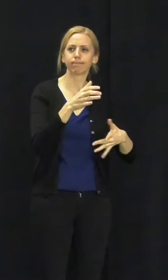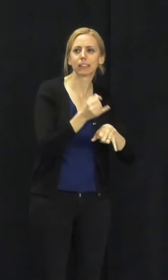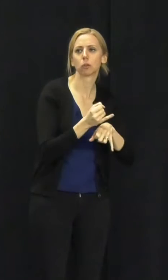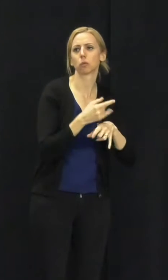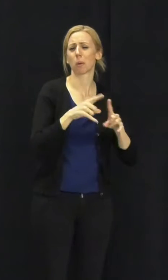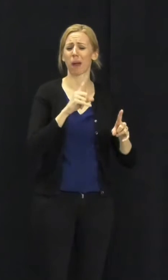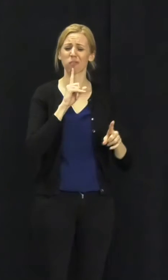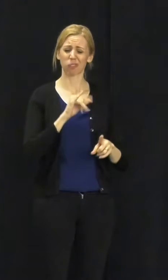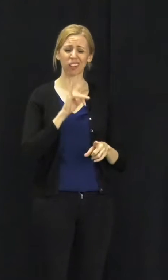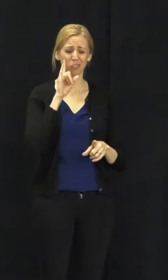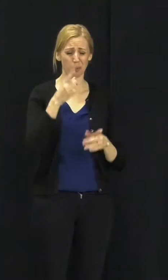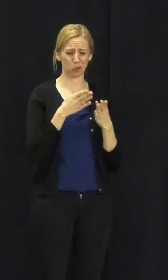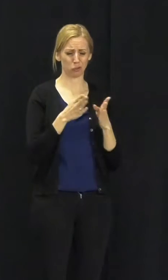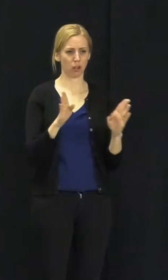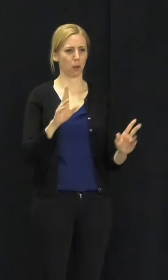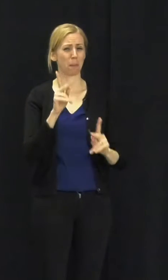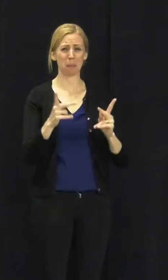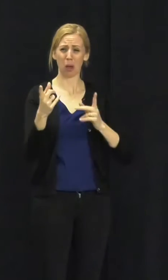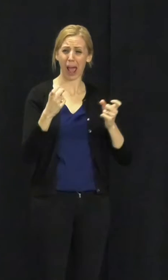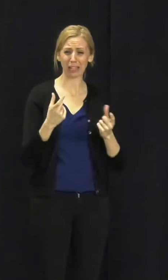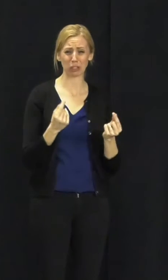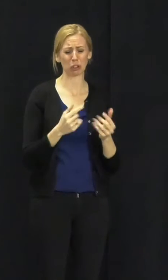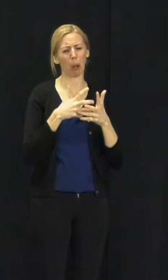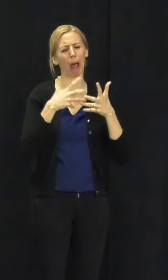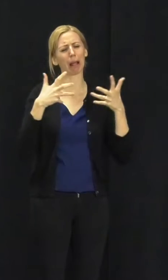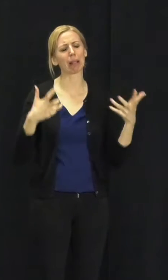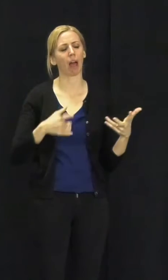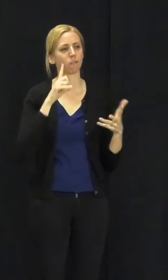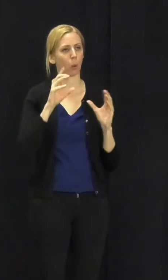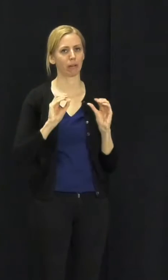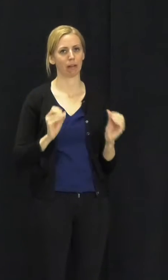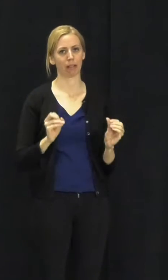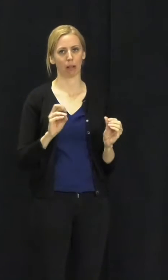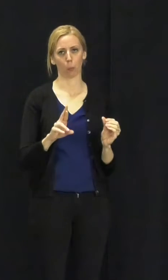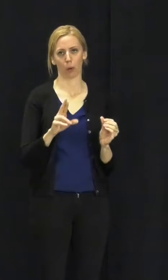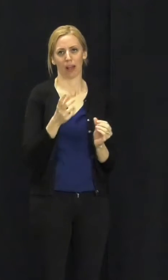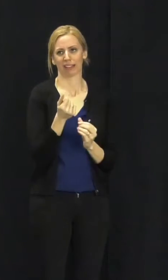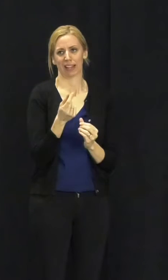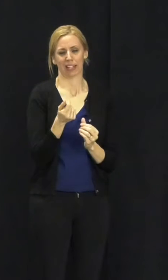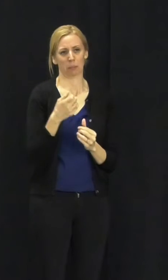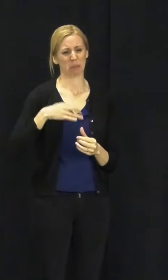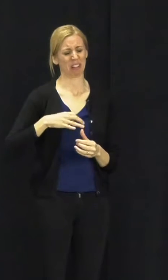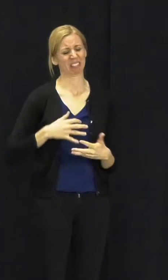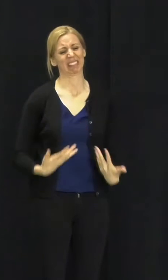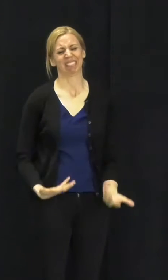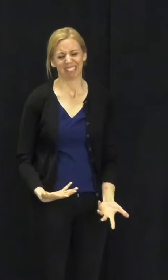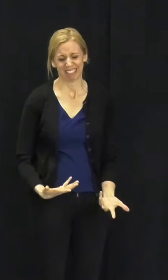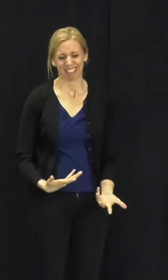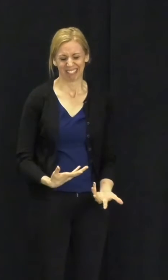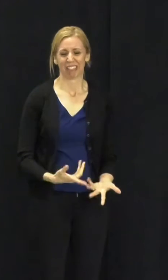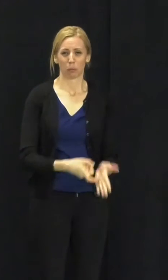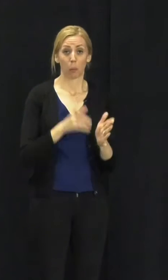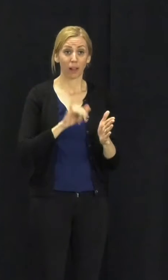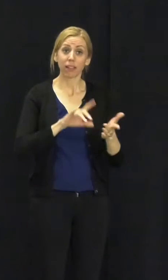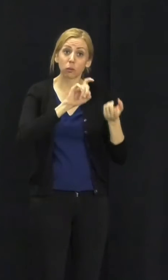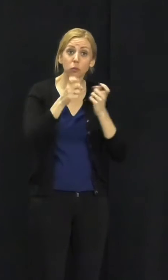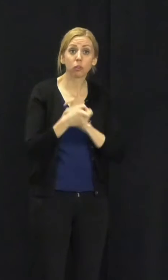So first of all, I know that here in New York, it's really easy rather, for us to